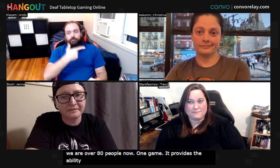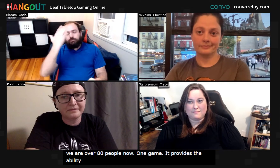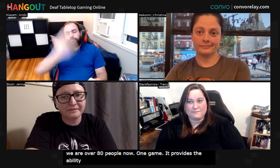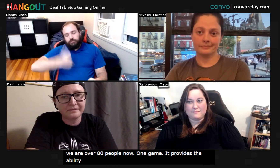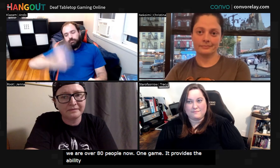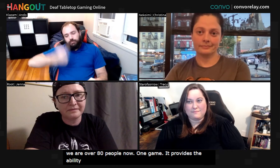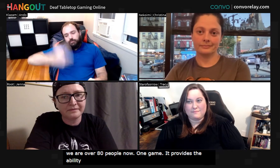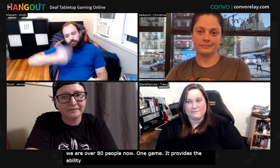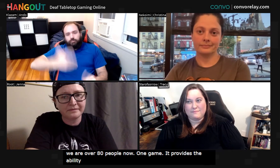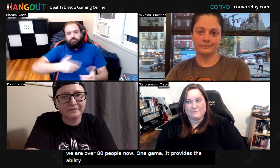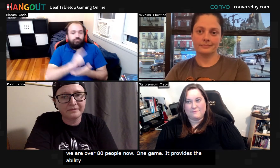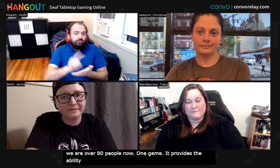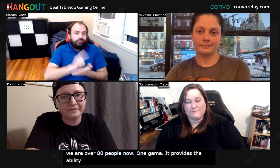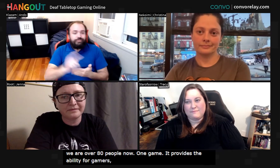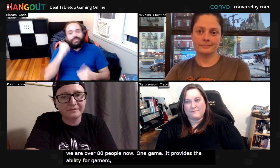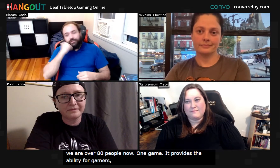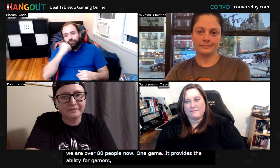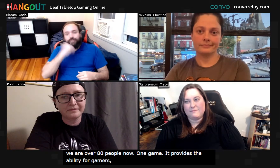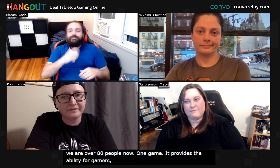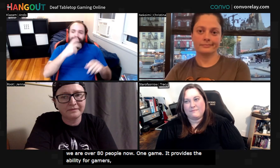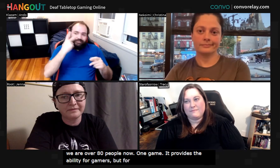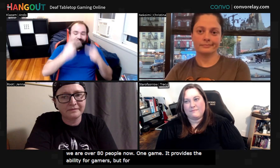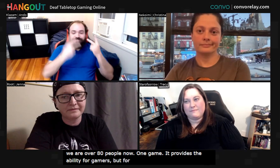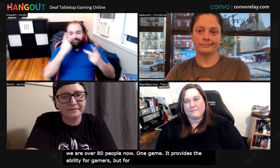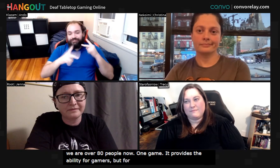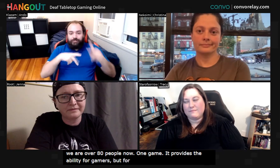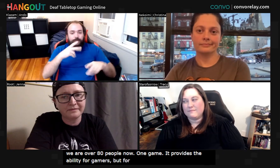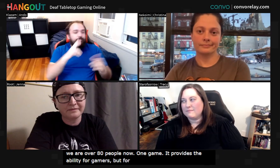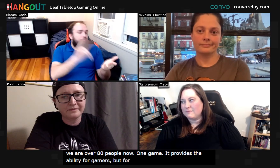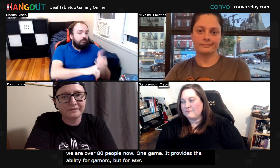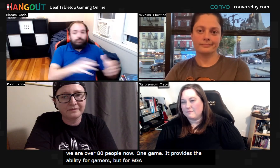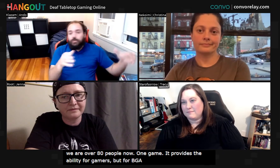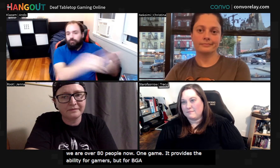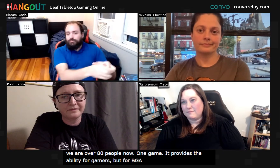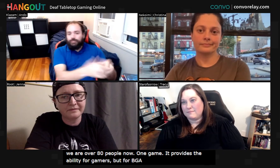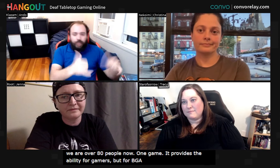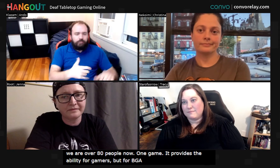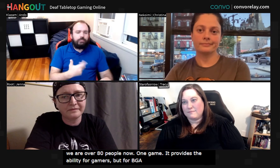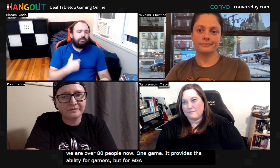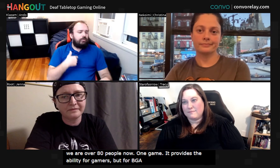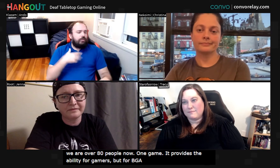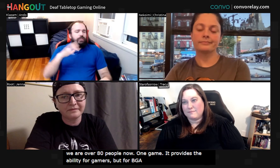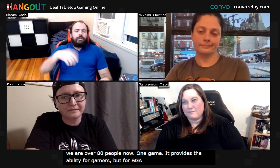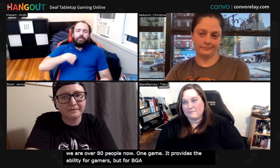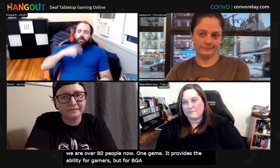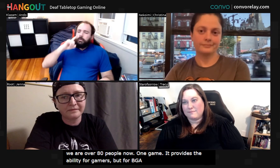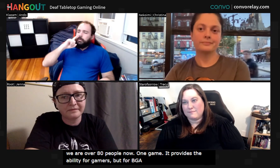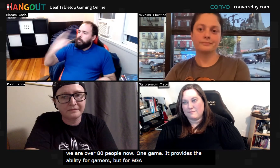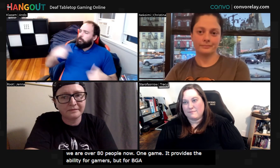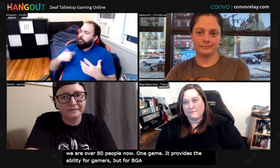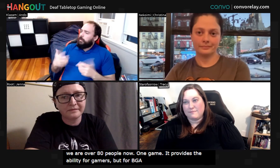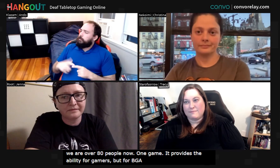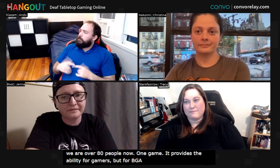too. And we see them very often, weekly, daily. I see the people around signing in, getting together. And